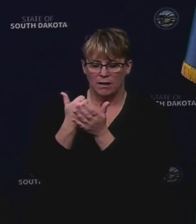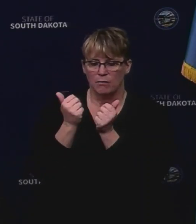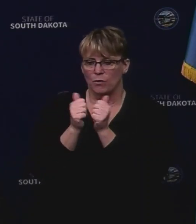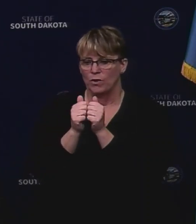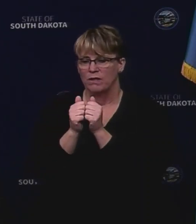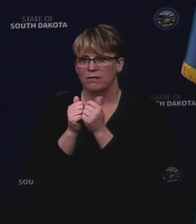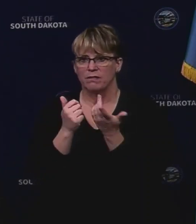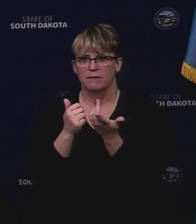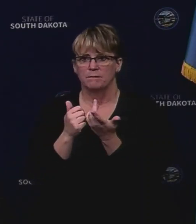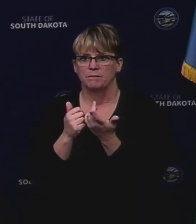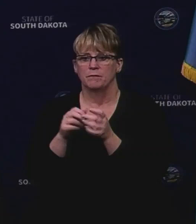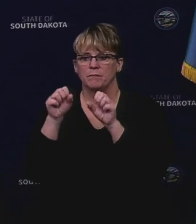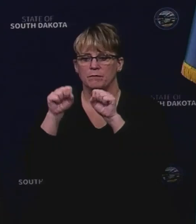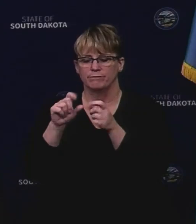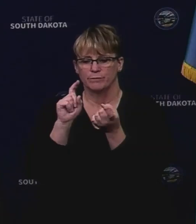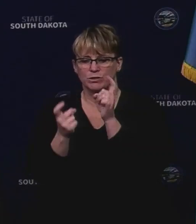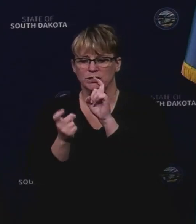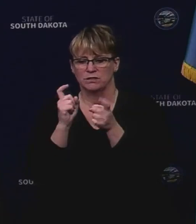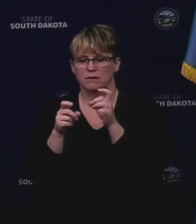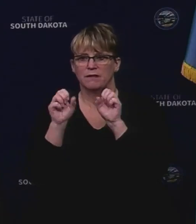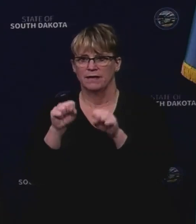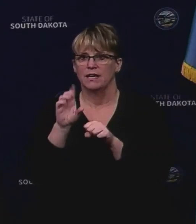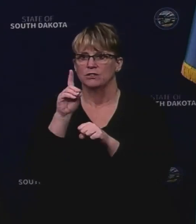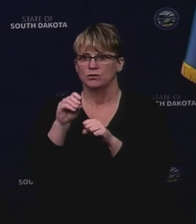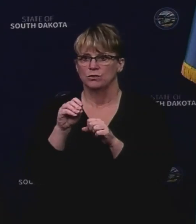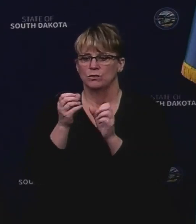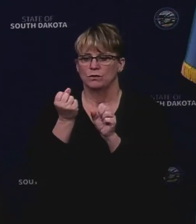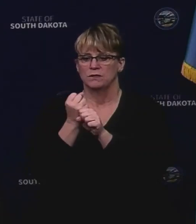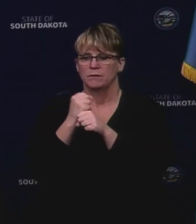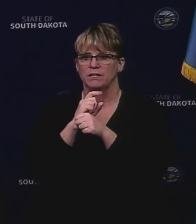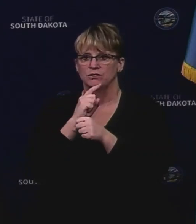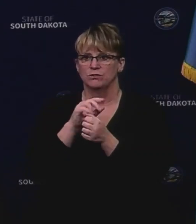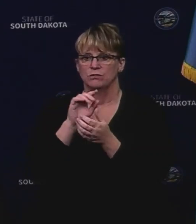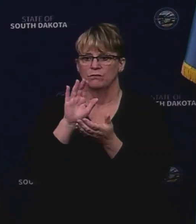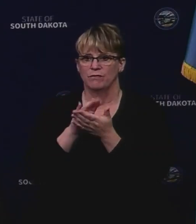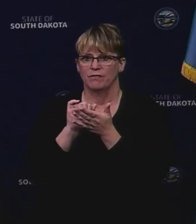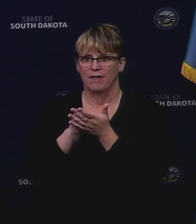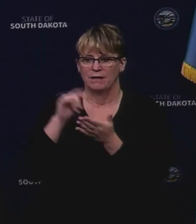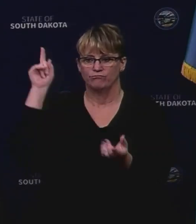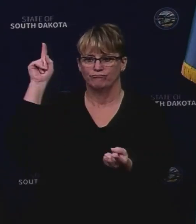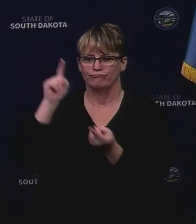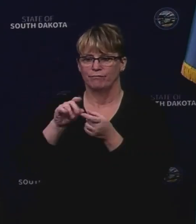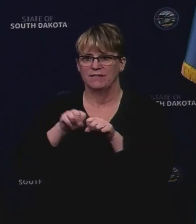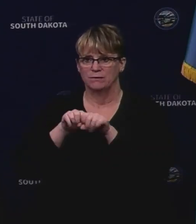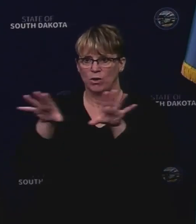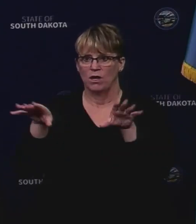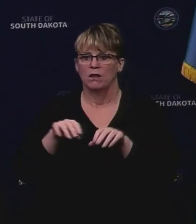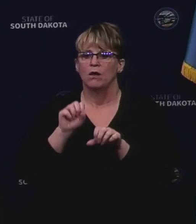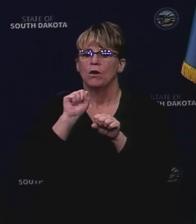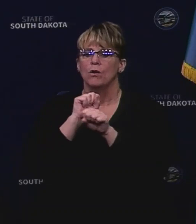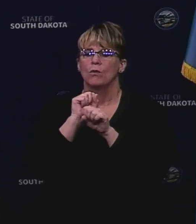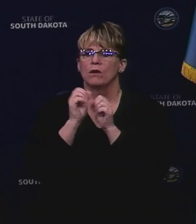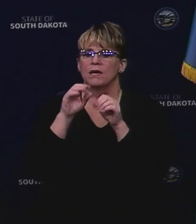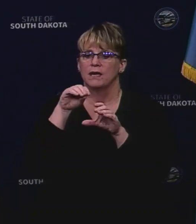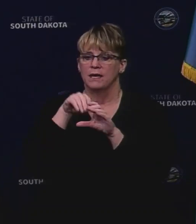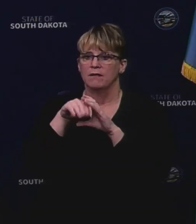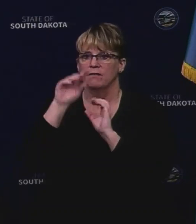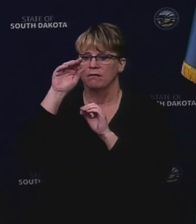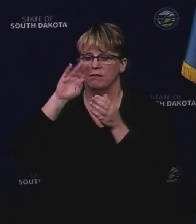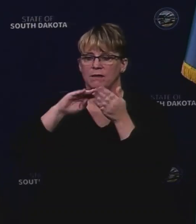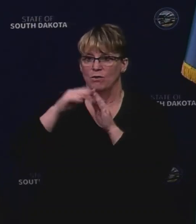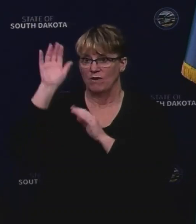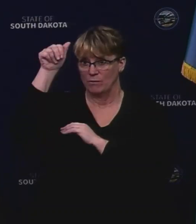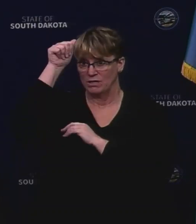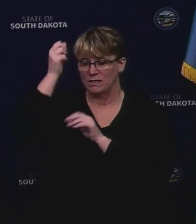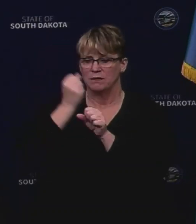with potential modifications that they can make to help minimize the spread. We are also working with the community of Aberdeen to ensure